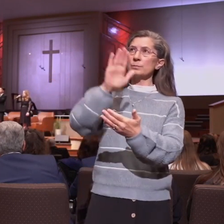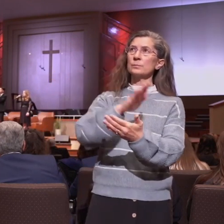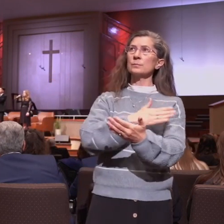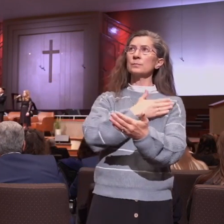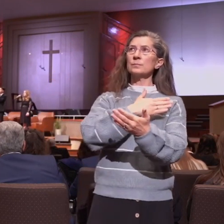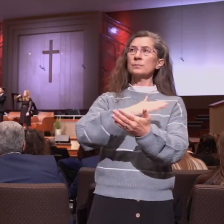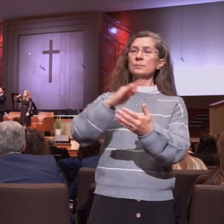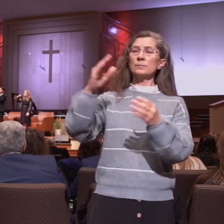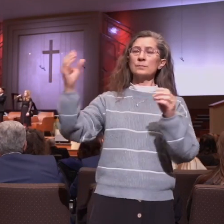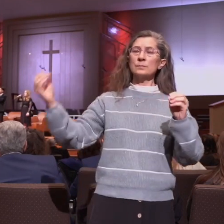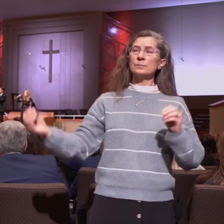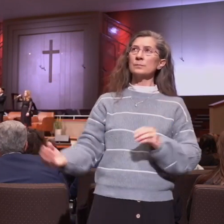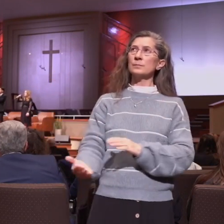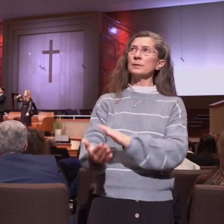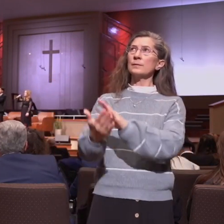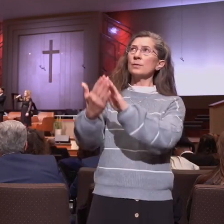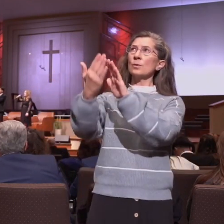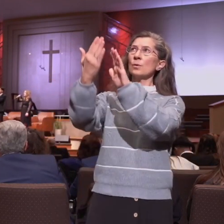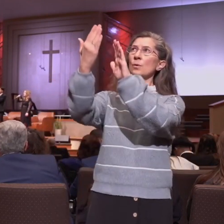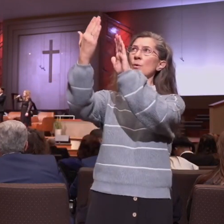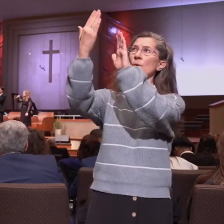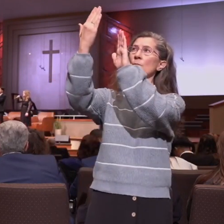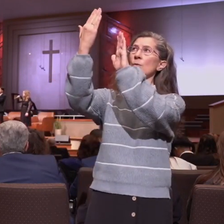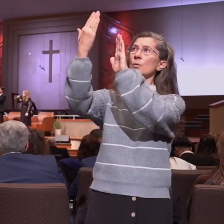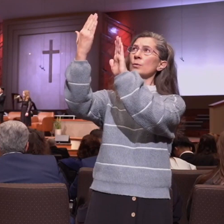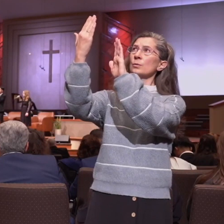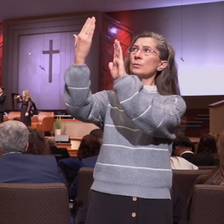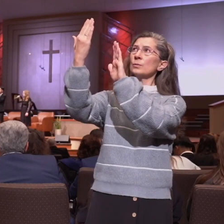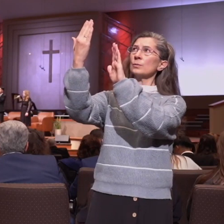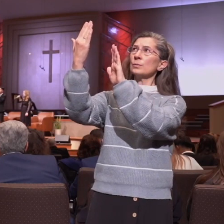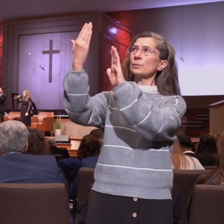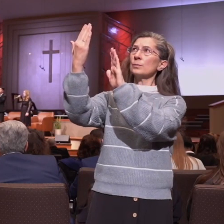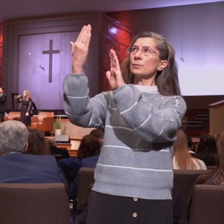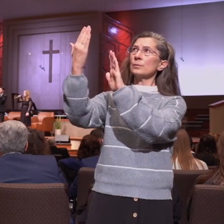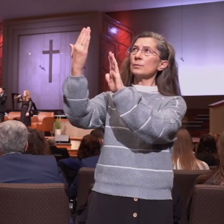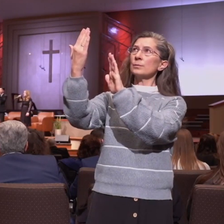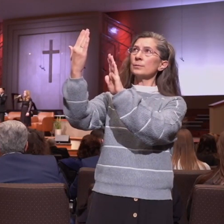shall rise to Thee.